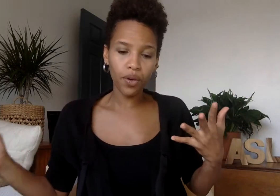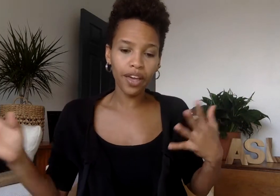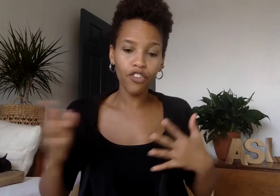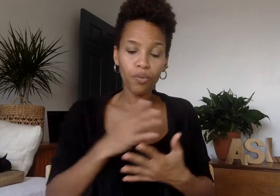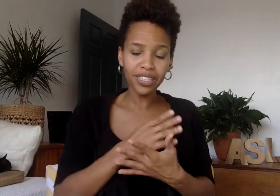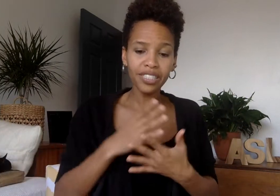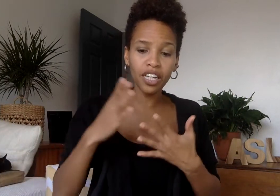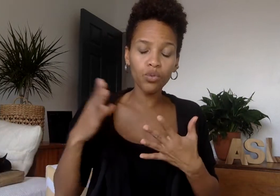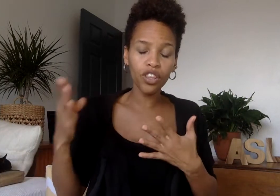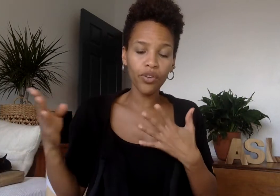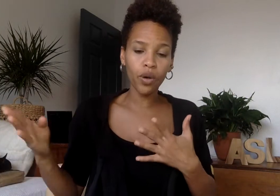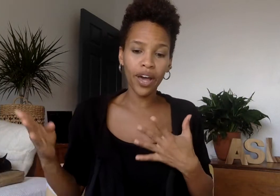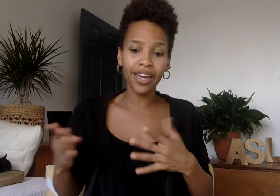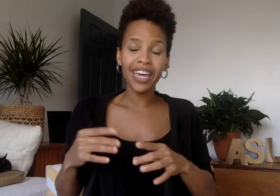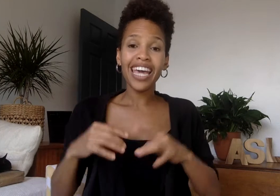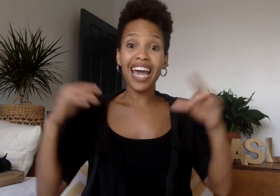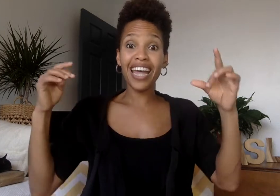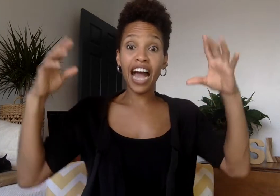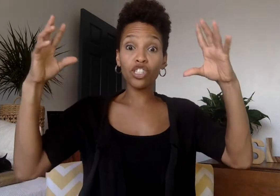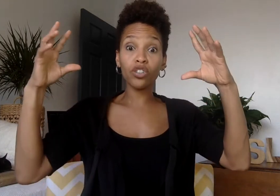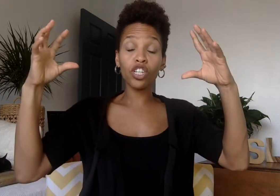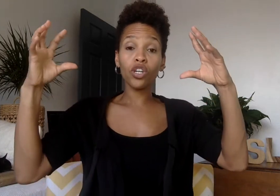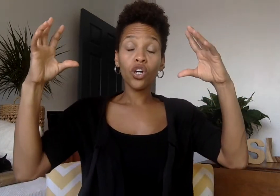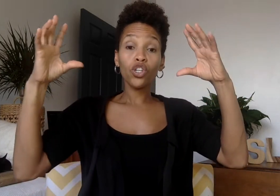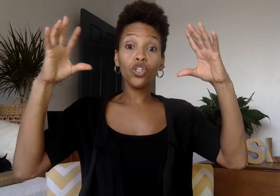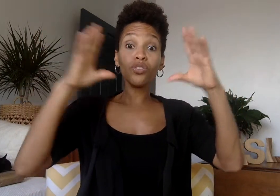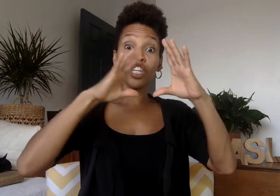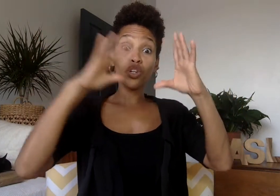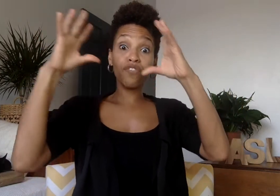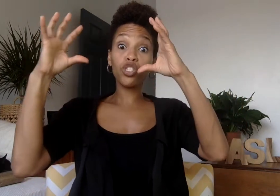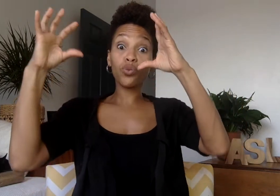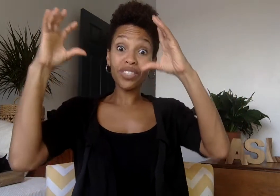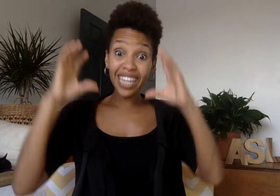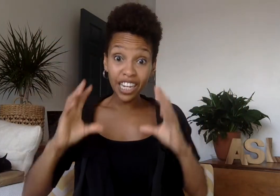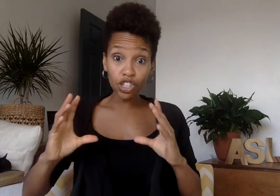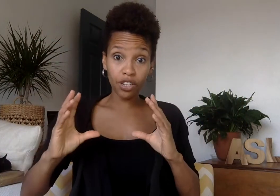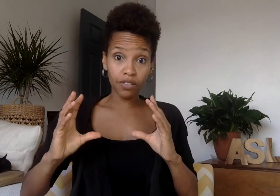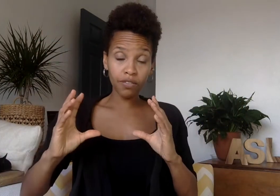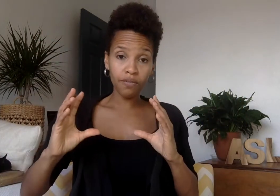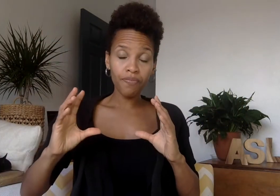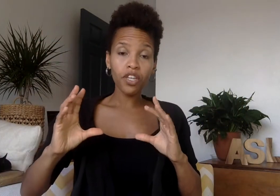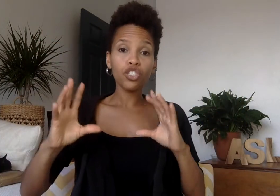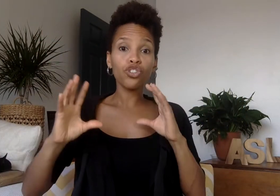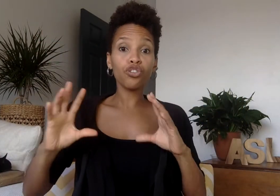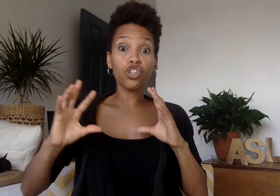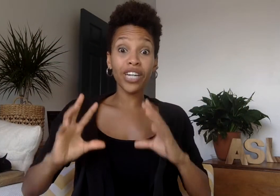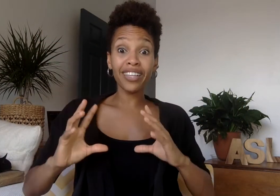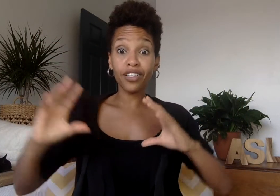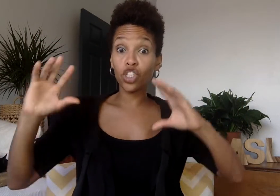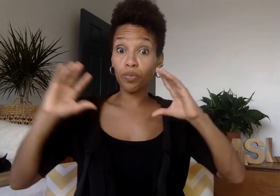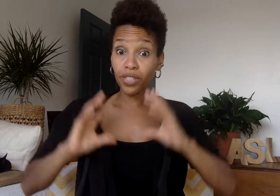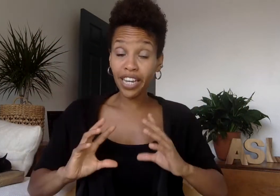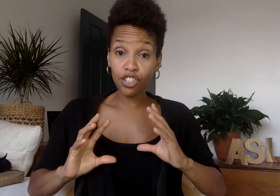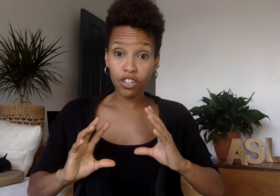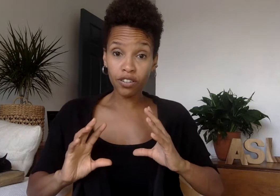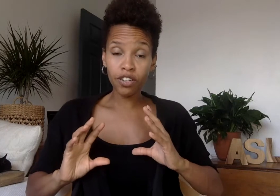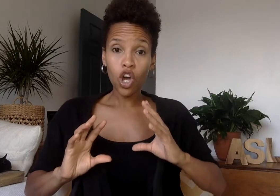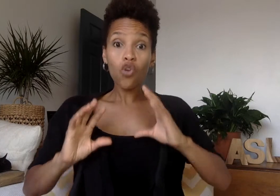if you're processing in the right way and actually using your visualization to create the interpretation,